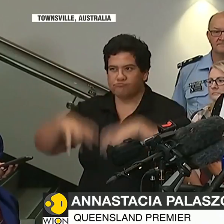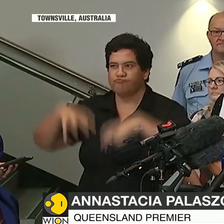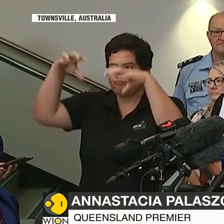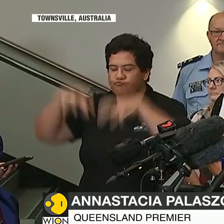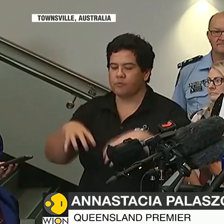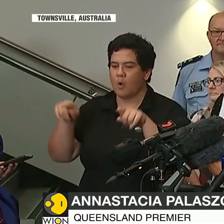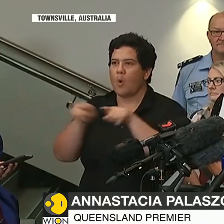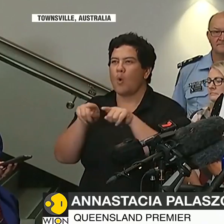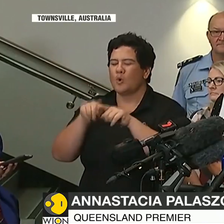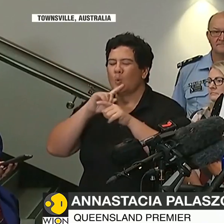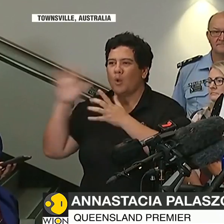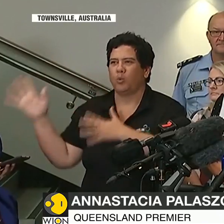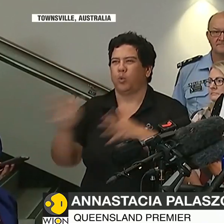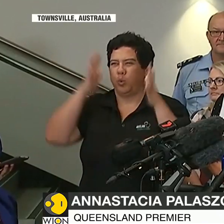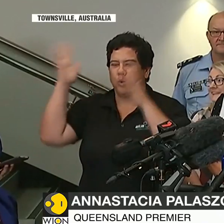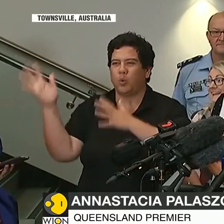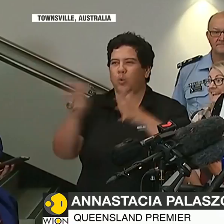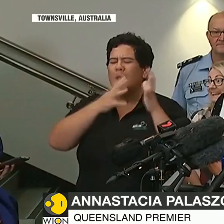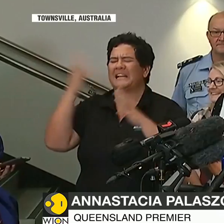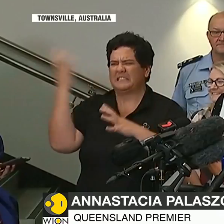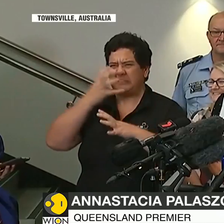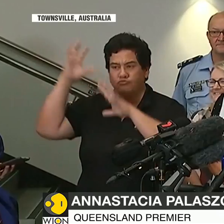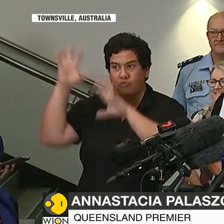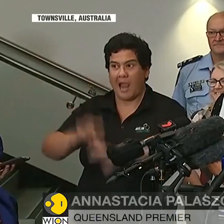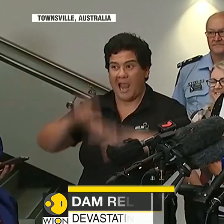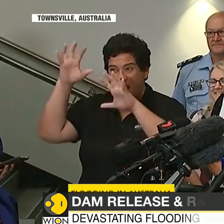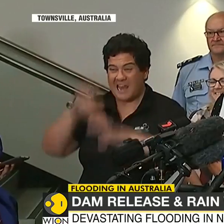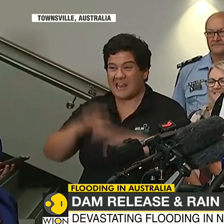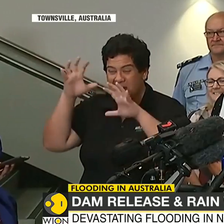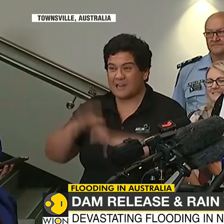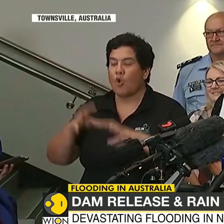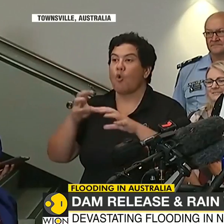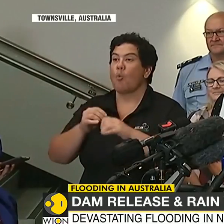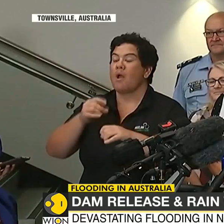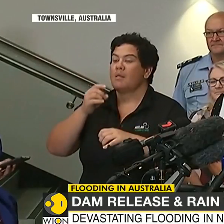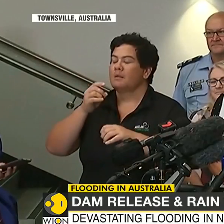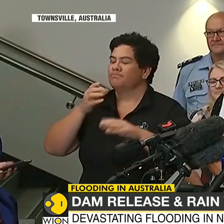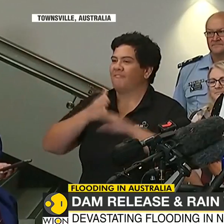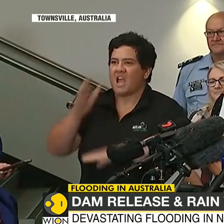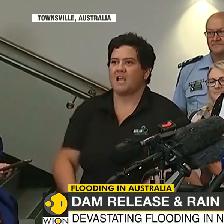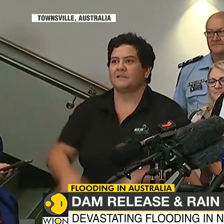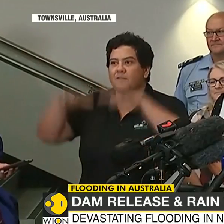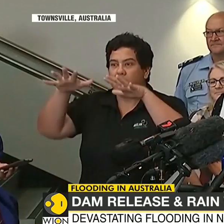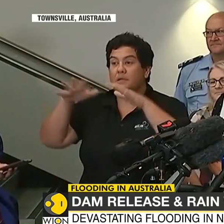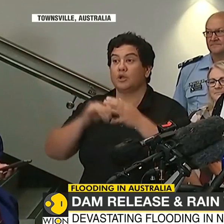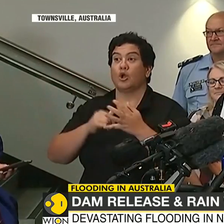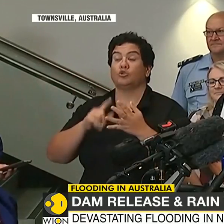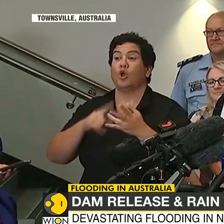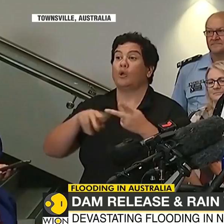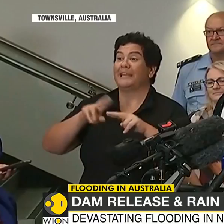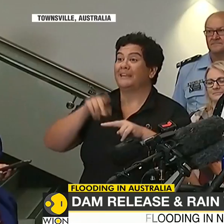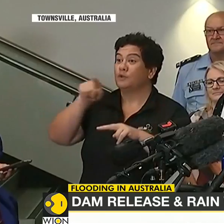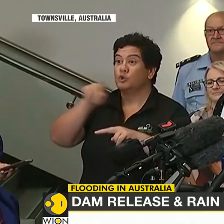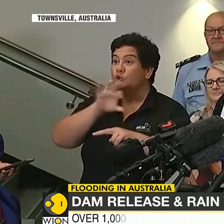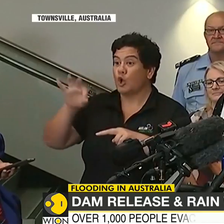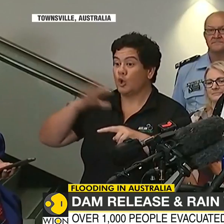also be damaging wind gusts and intense rainfall with significant flash flooding. So once again, our message is if you don't need to be out on the